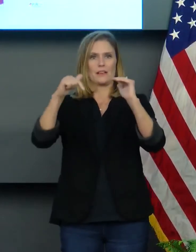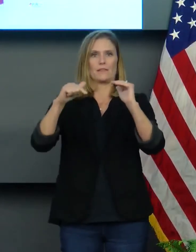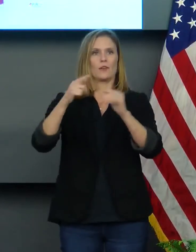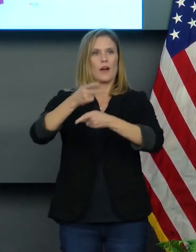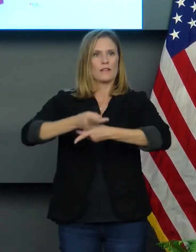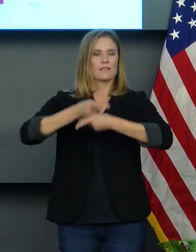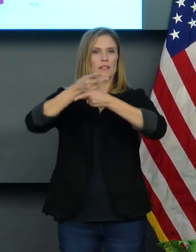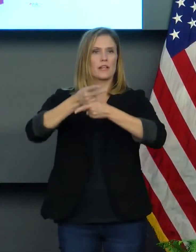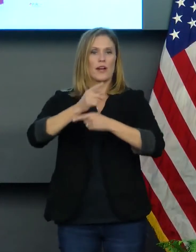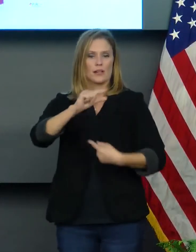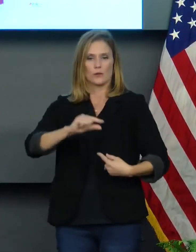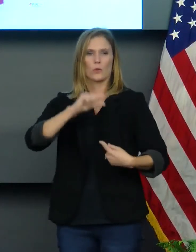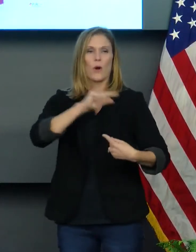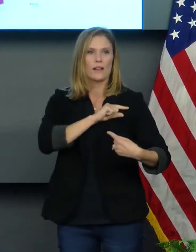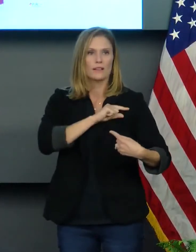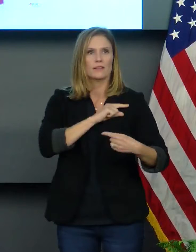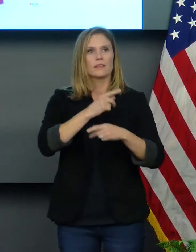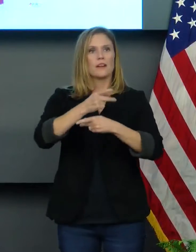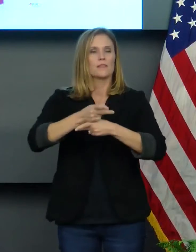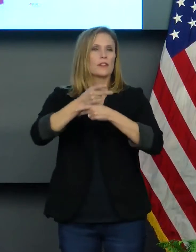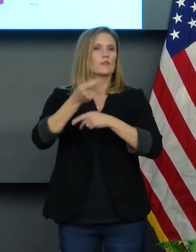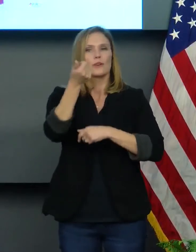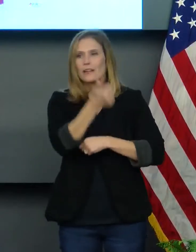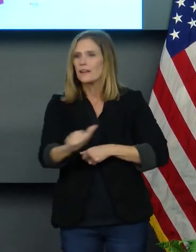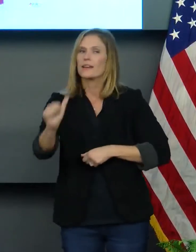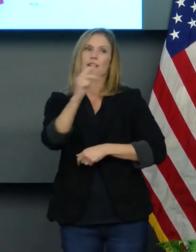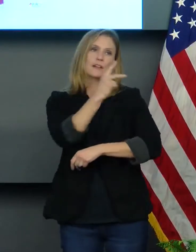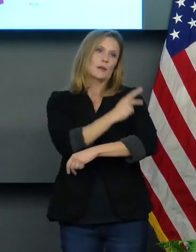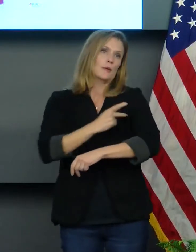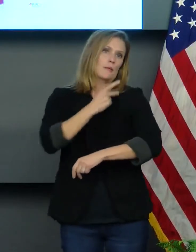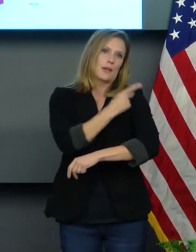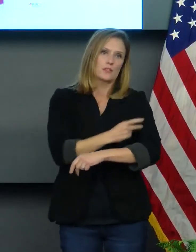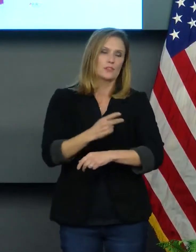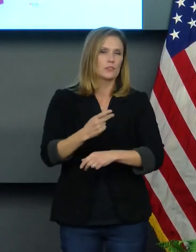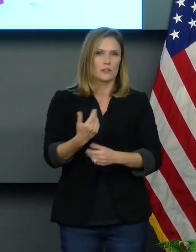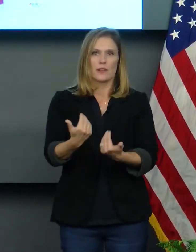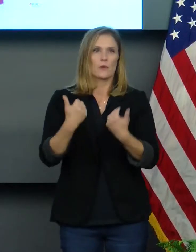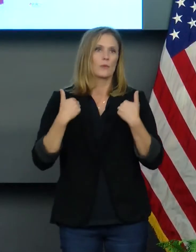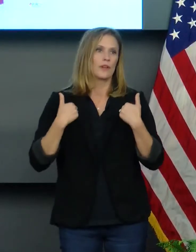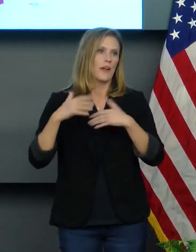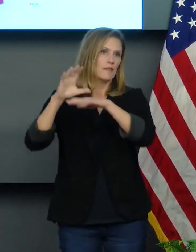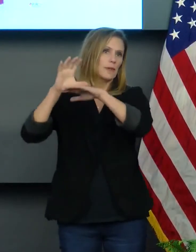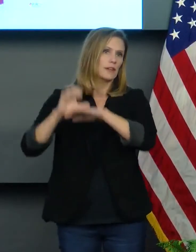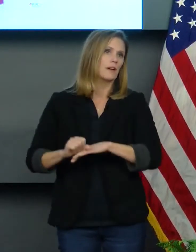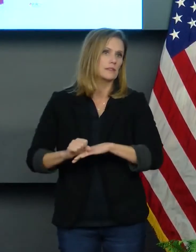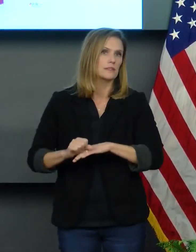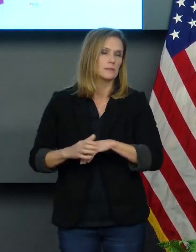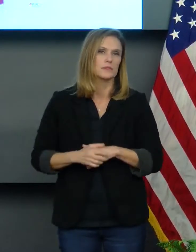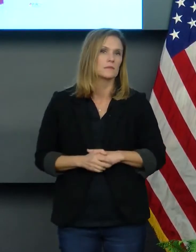care and the quality of care for any patient that we have become accustomed to.